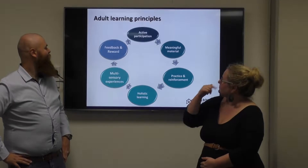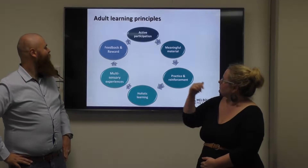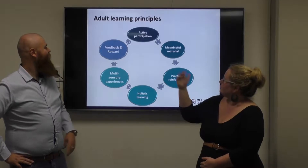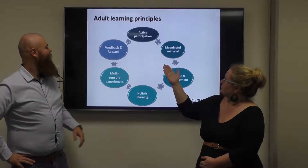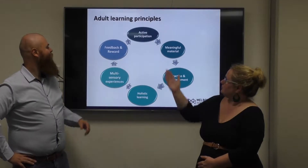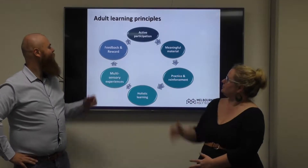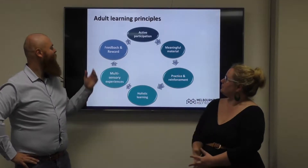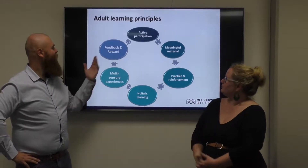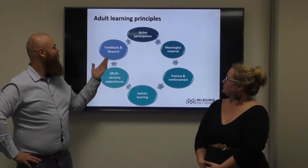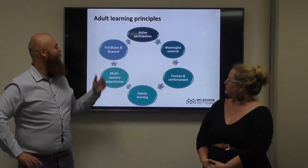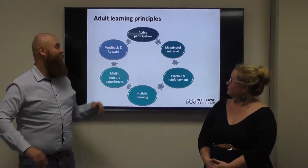differently.